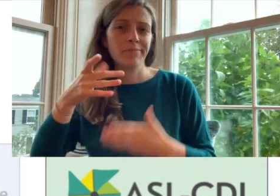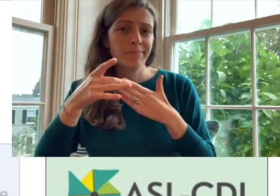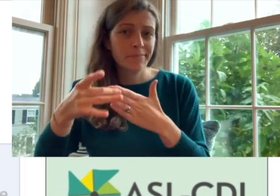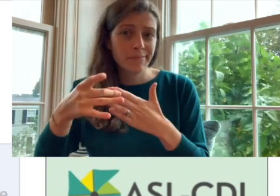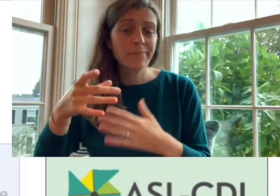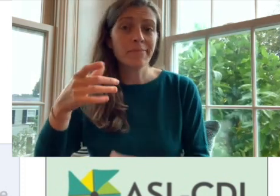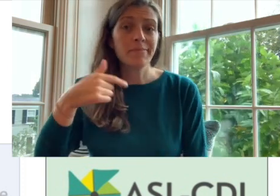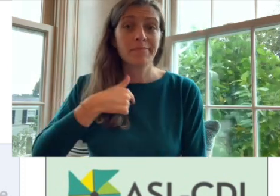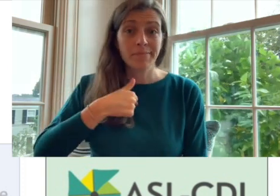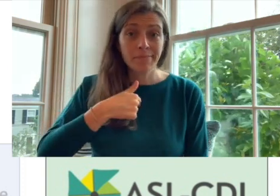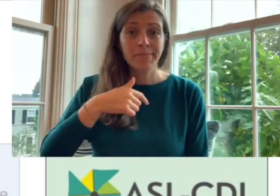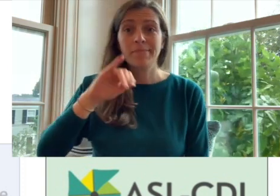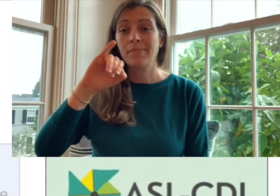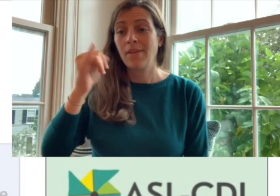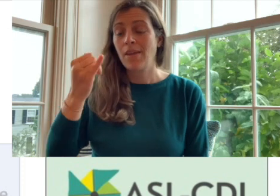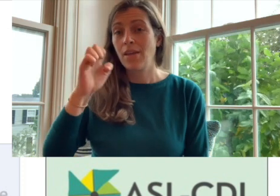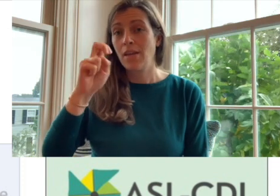Lieberman and Jenny Pyers.